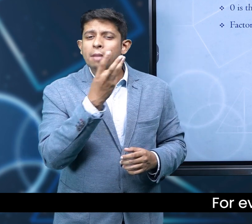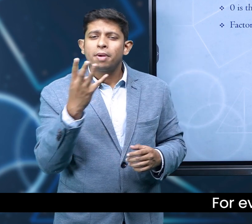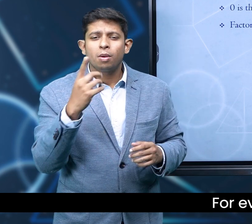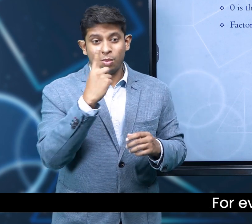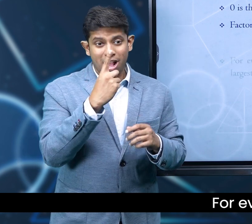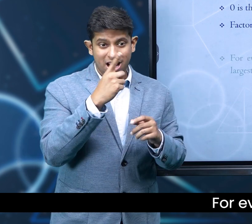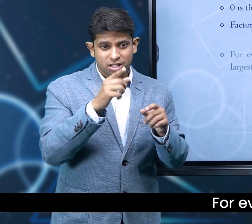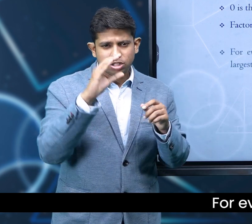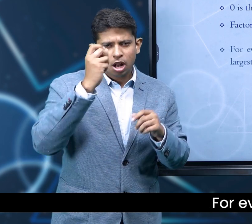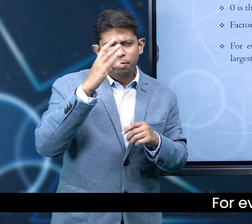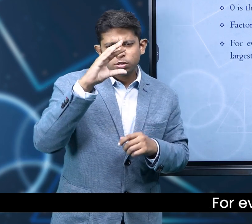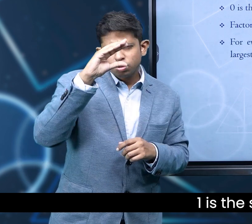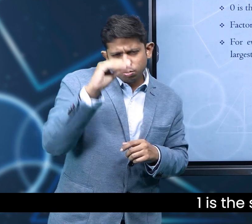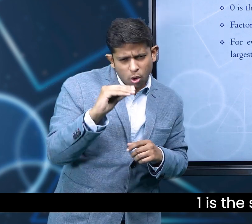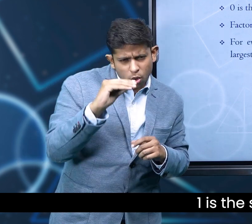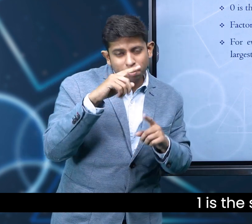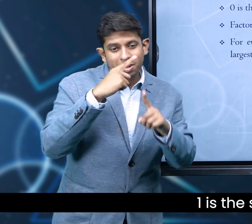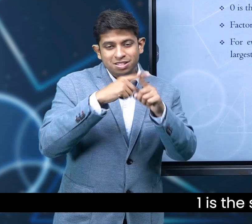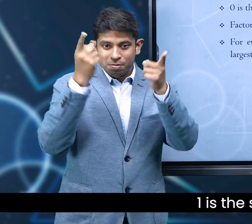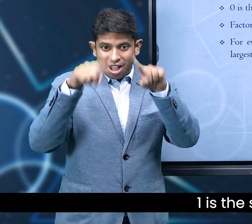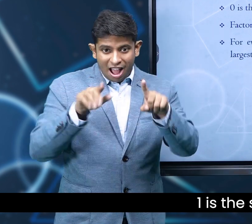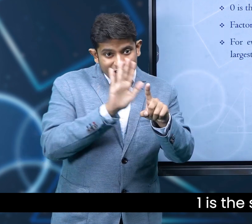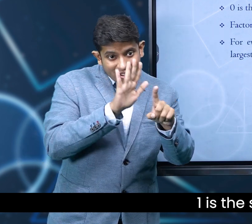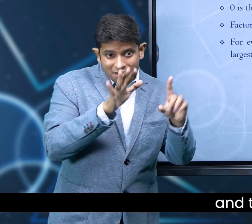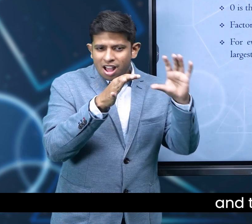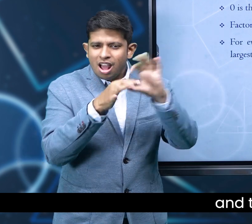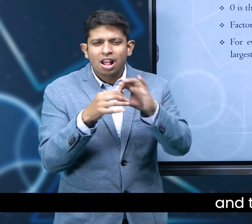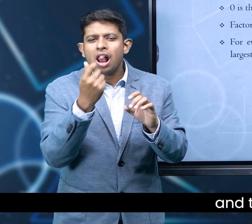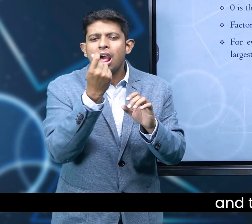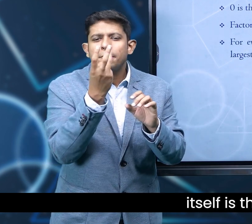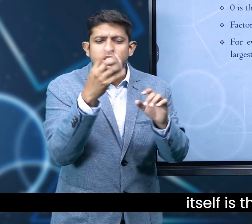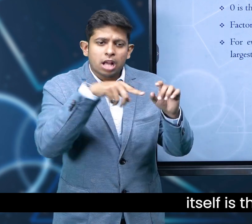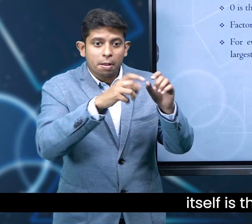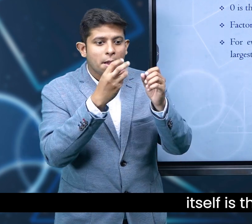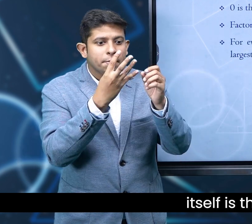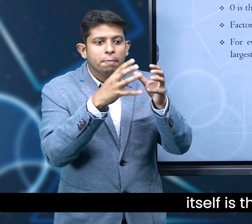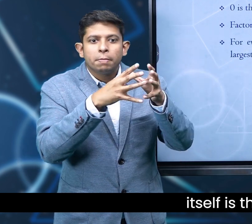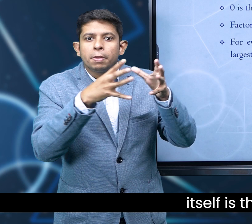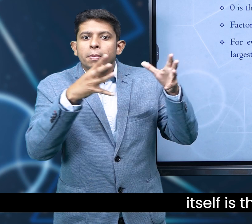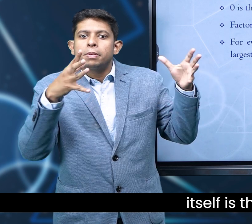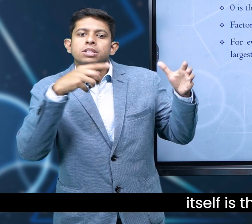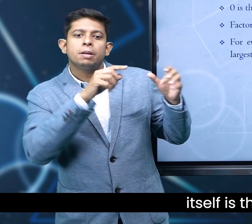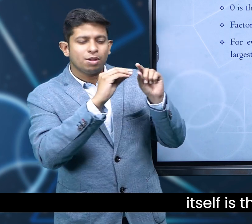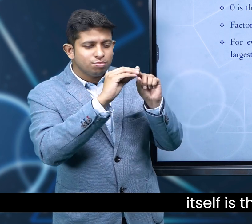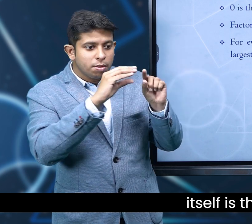For every number, 1 is the smallest factor and that number itself is the largest factor.